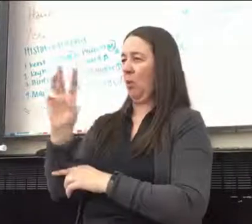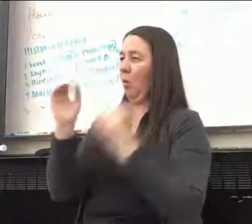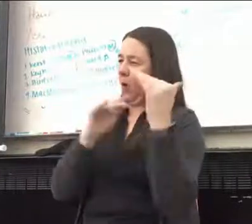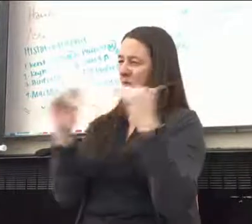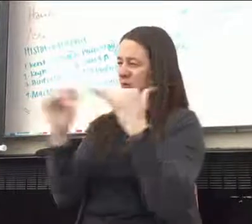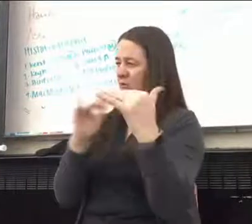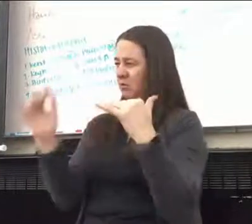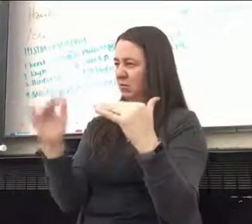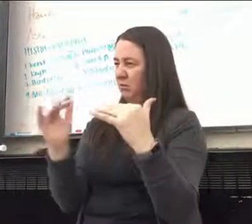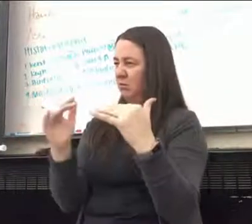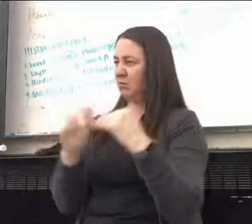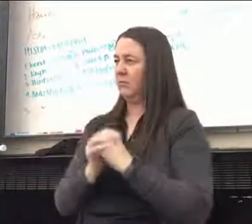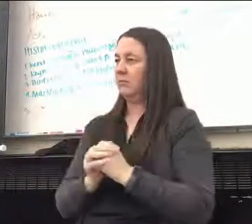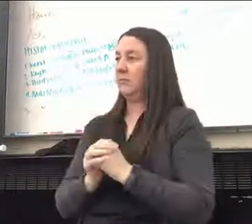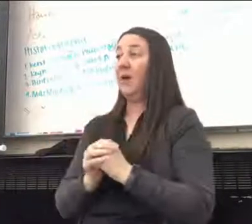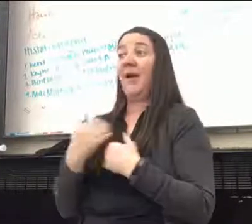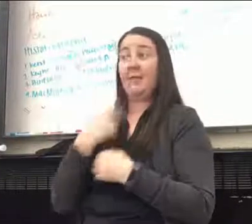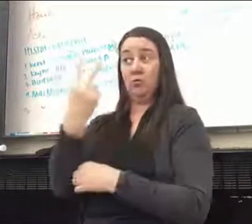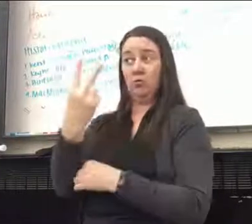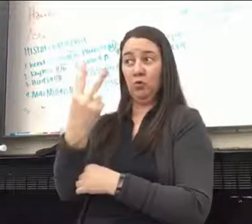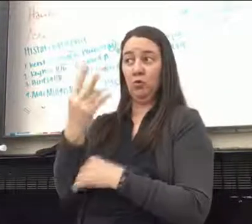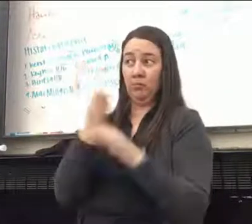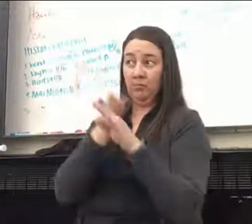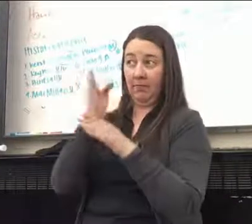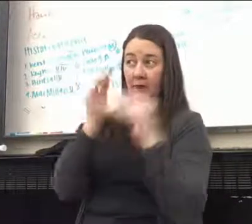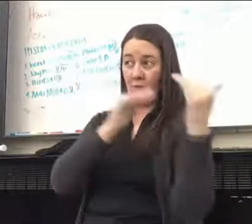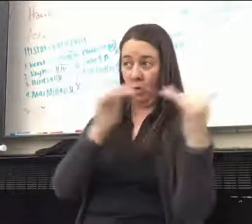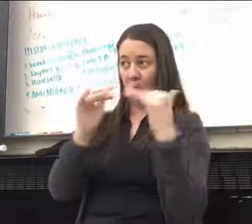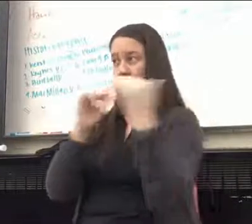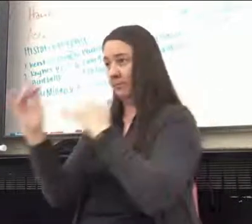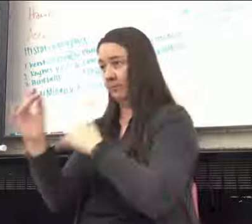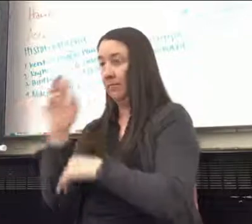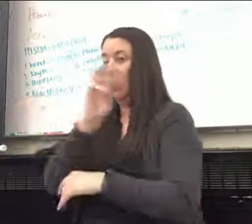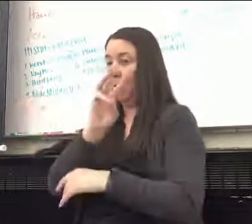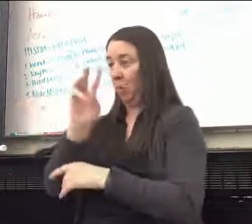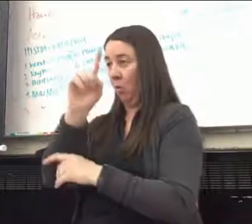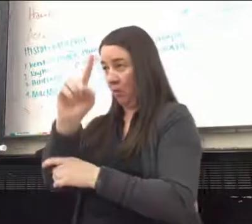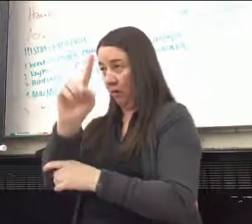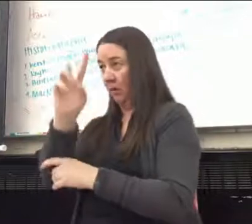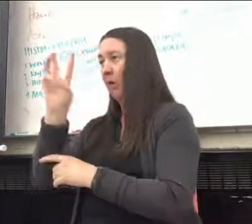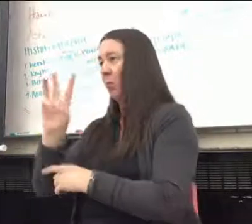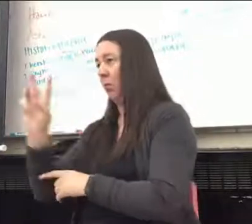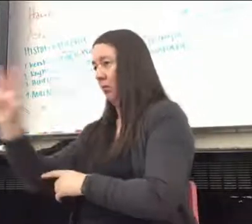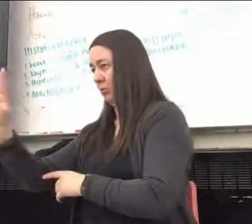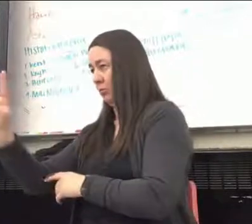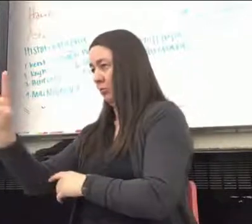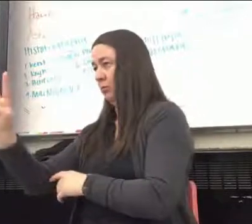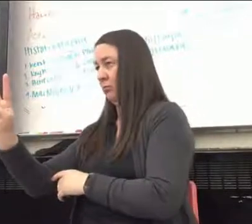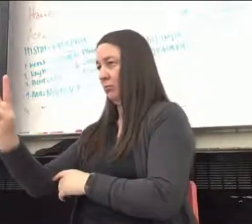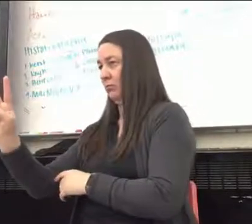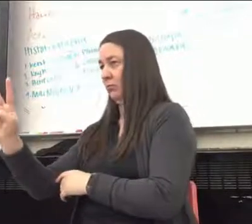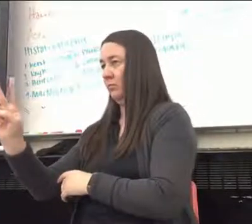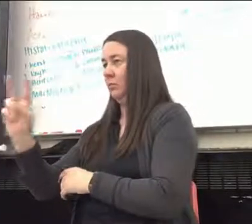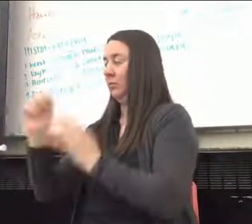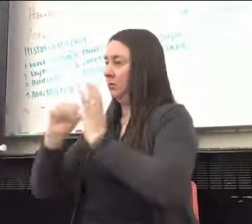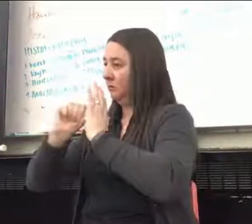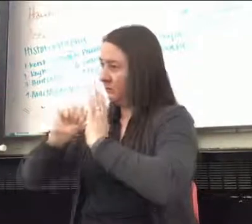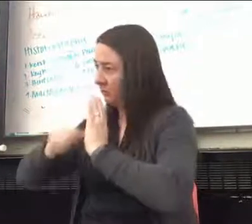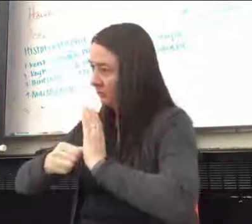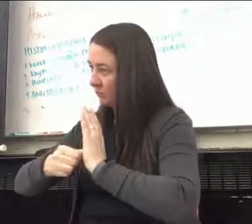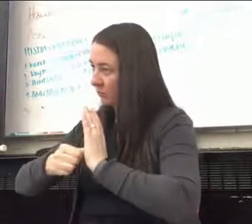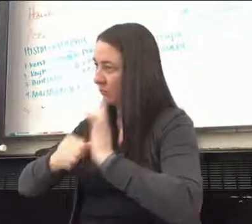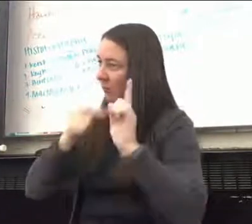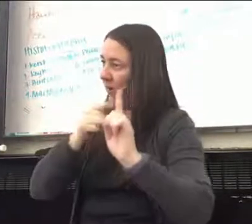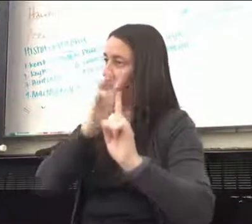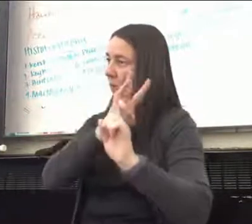Now, we have two major wars that are coming up in this unit, World War I and World War II. The thing I want to emphasize, though, about World